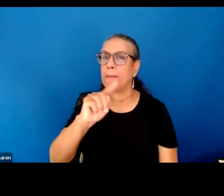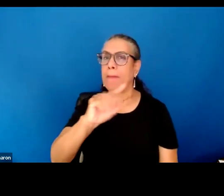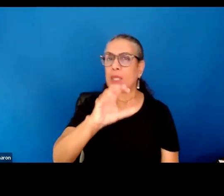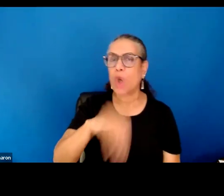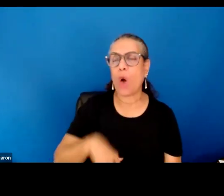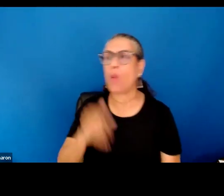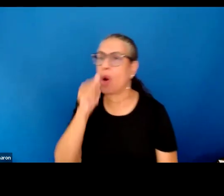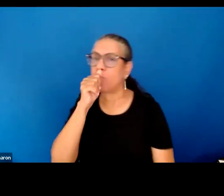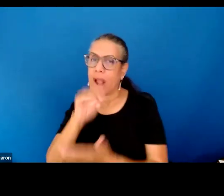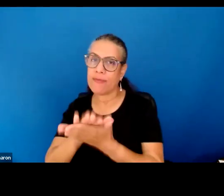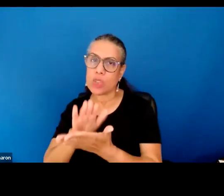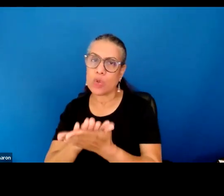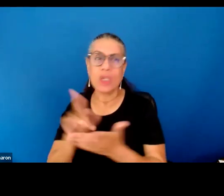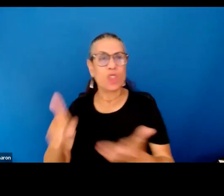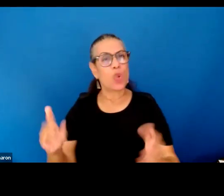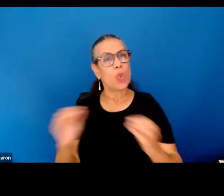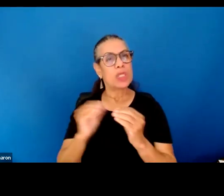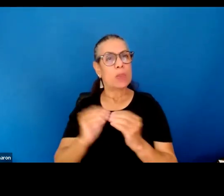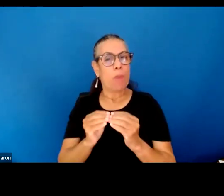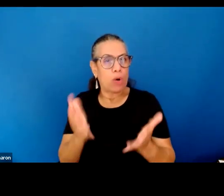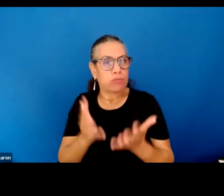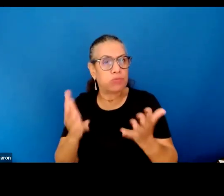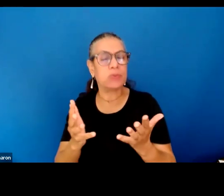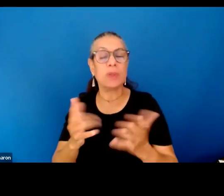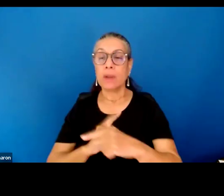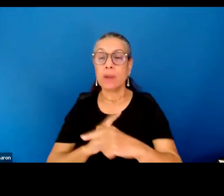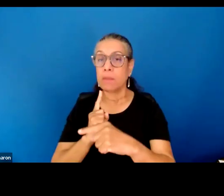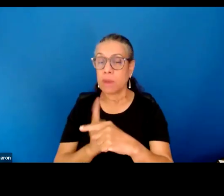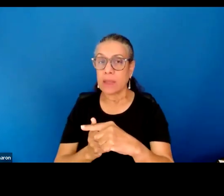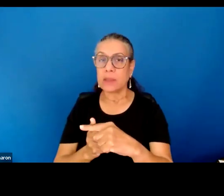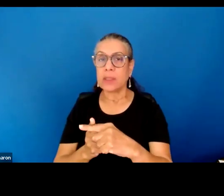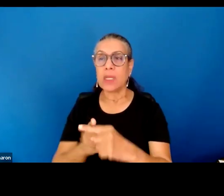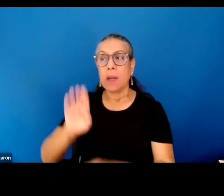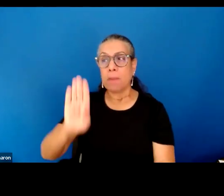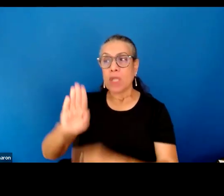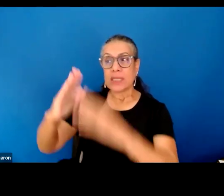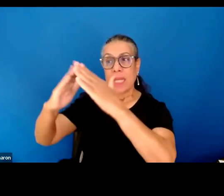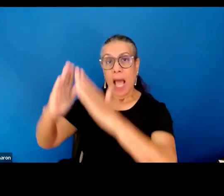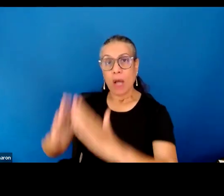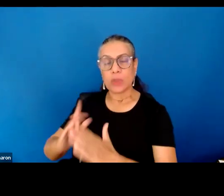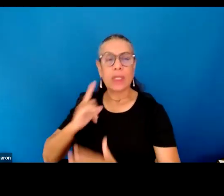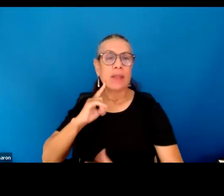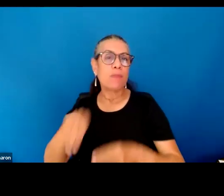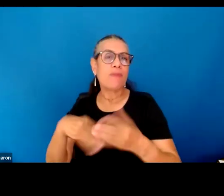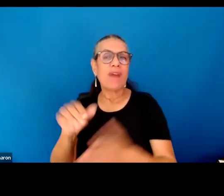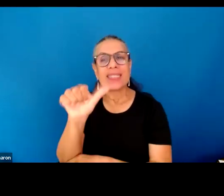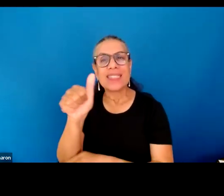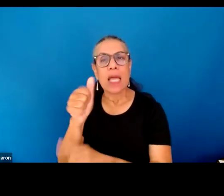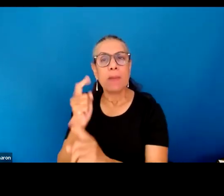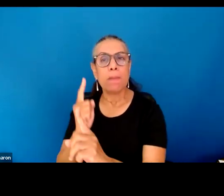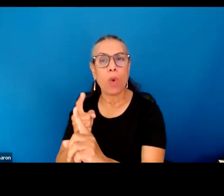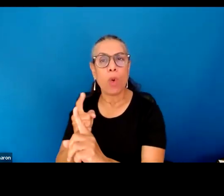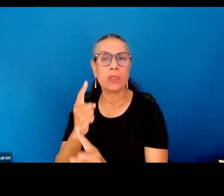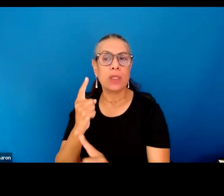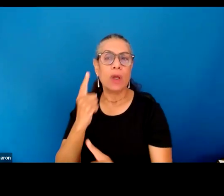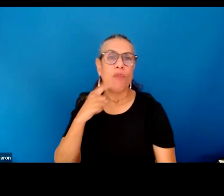the district more more robust. In addition to Boston Housing, consider providing 10 points